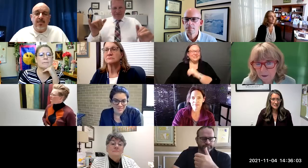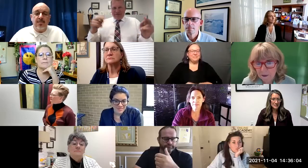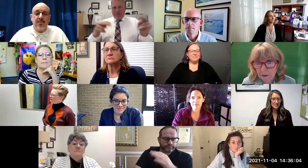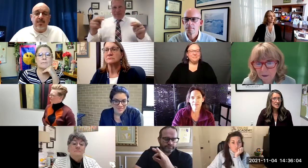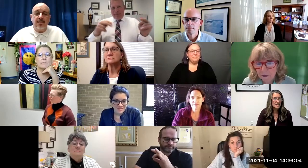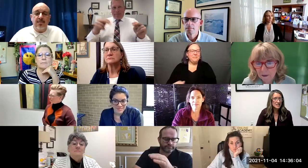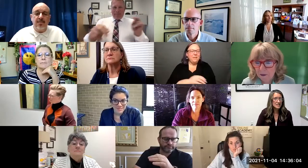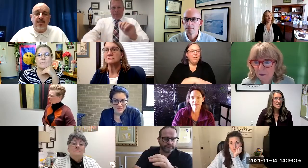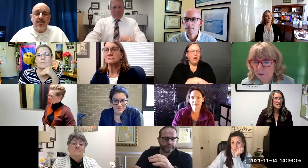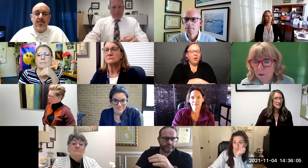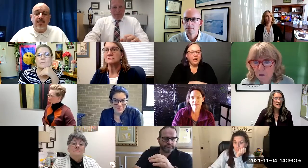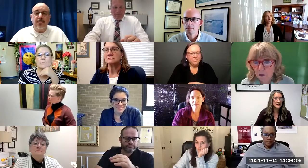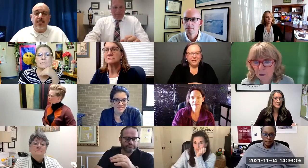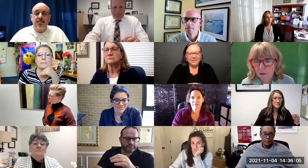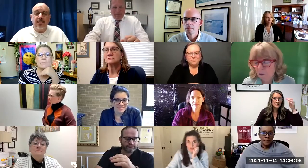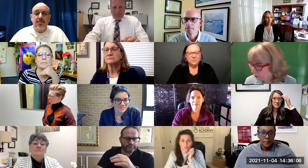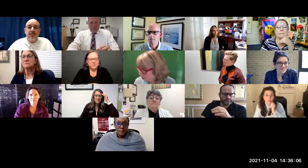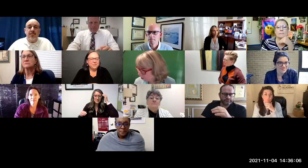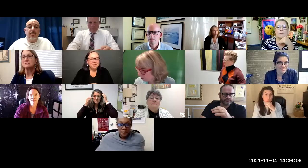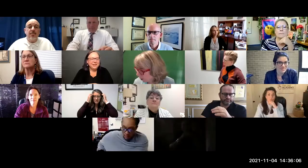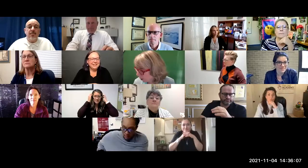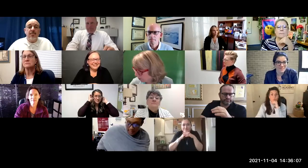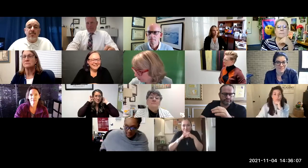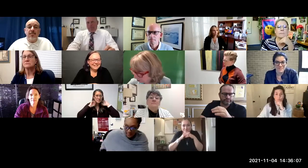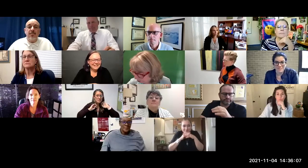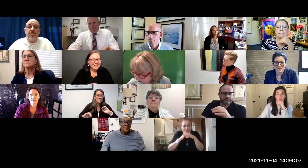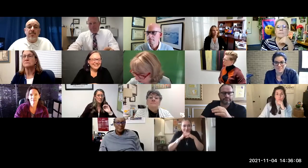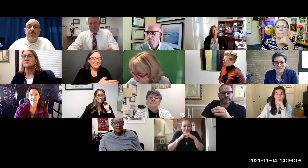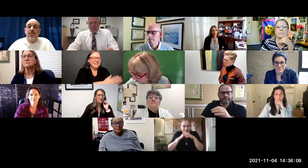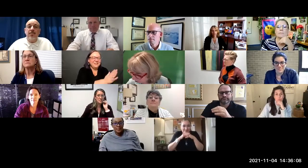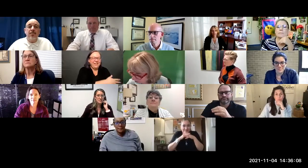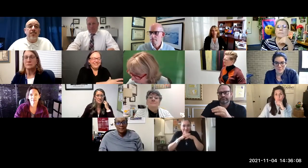I'm like, All right, we got some people coming back in.